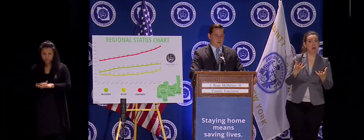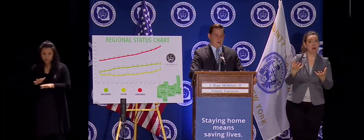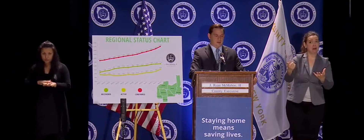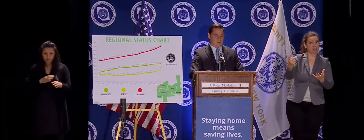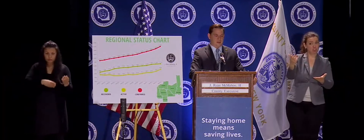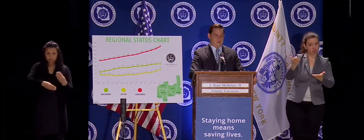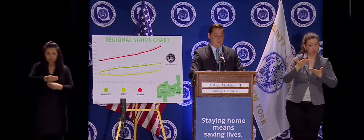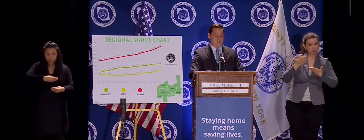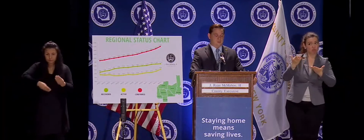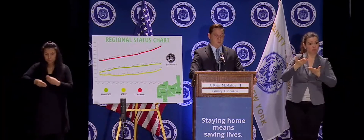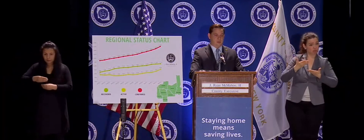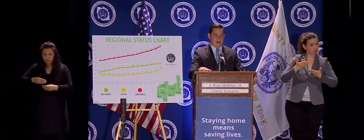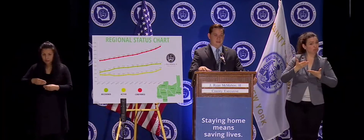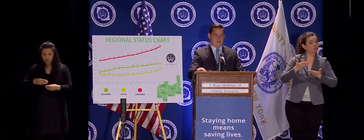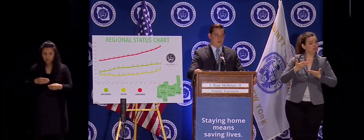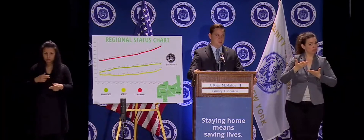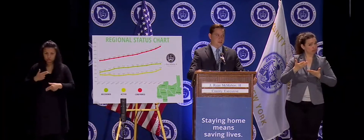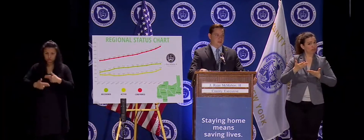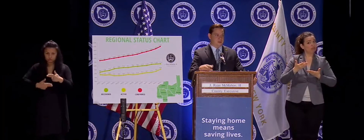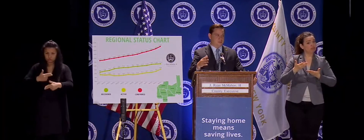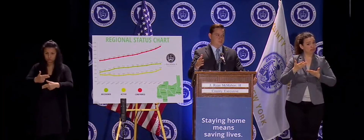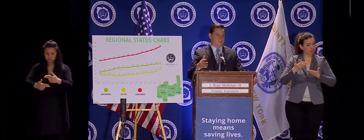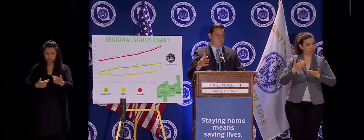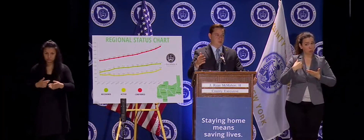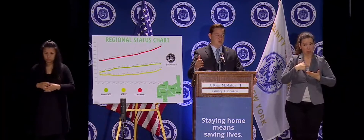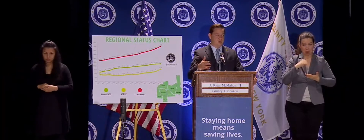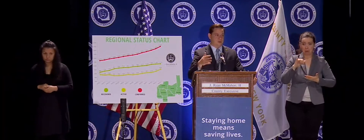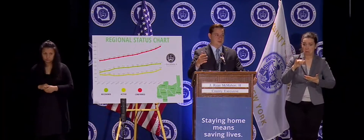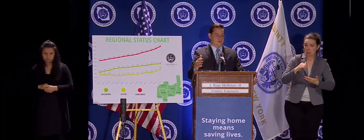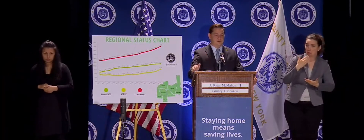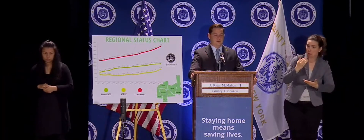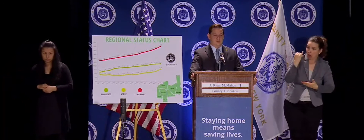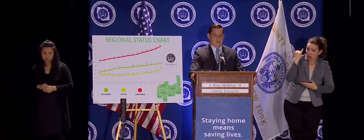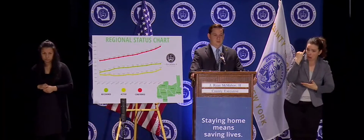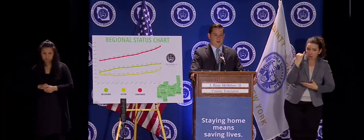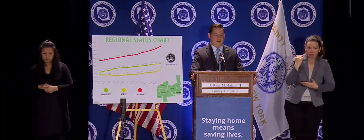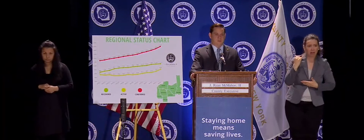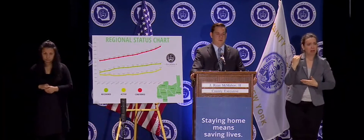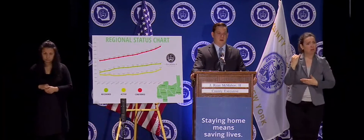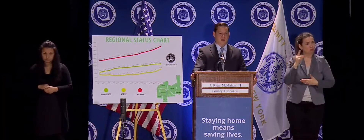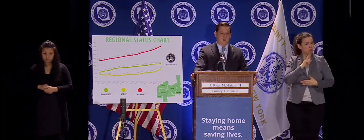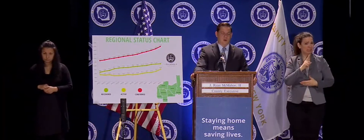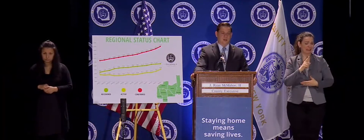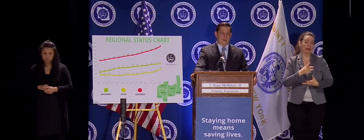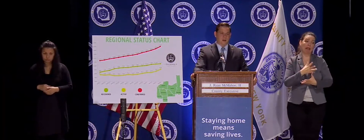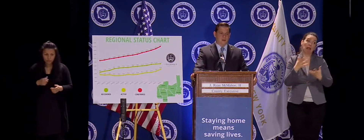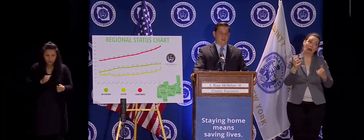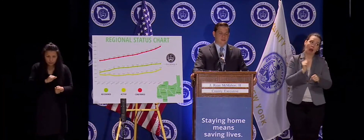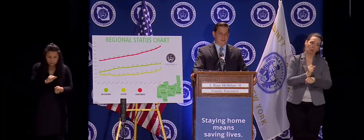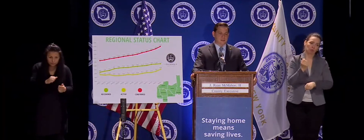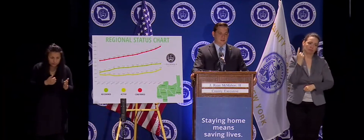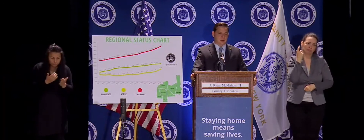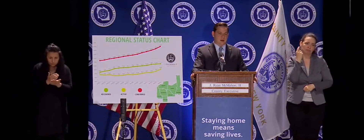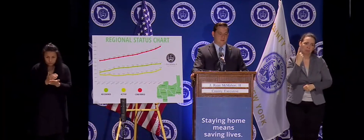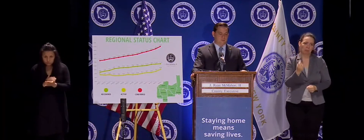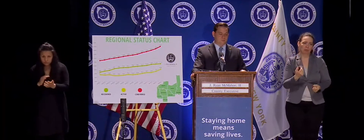differently. And it's really a massive undertaking to look at all of this and try to figure out how to regulate all